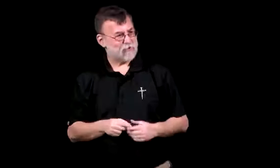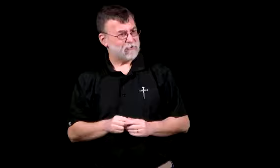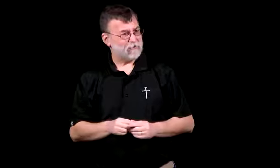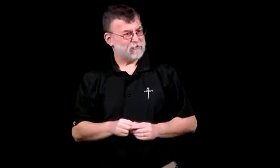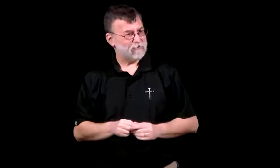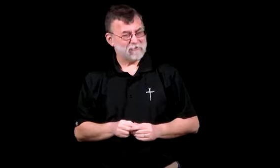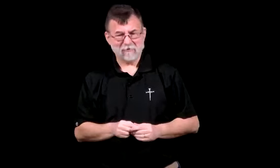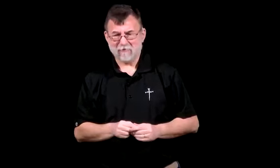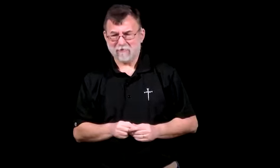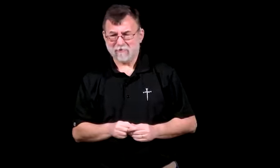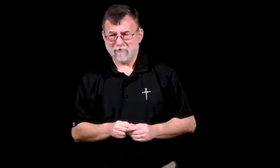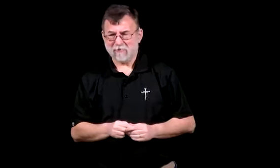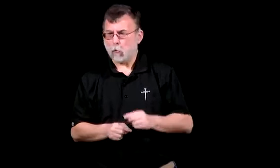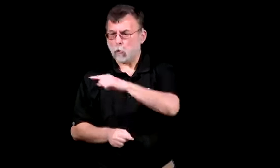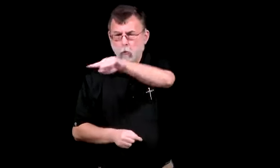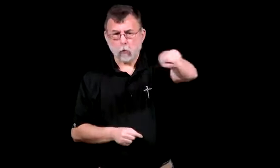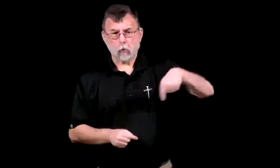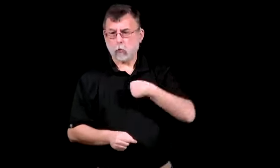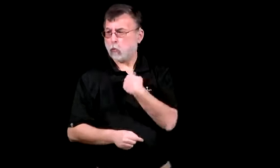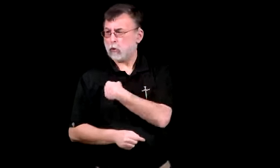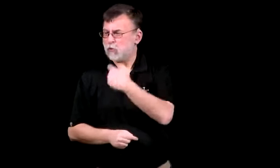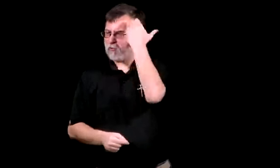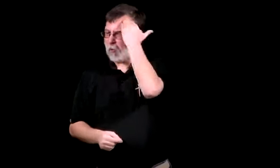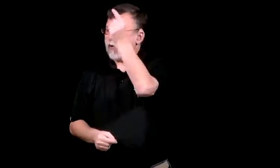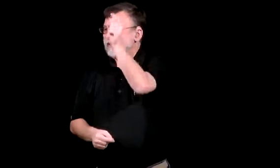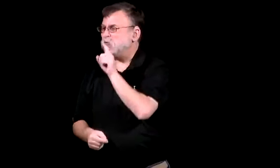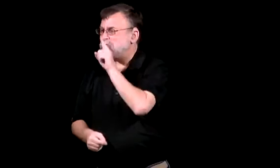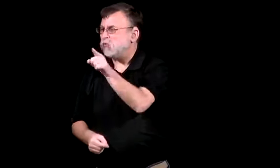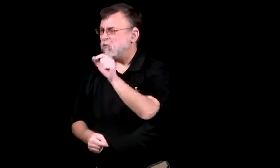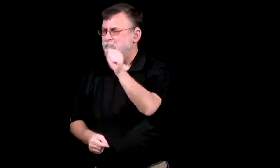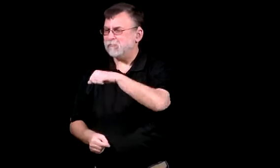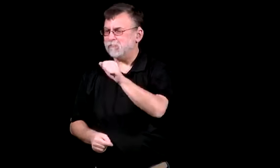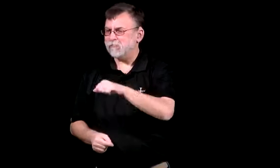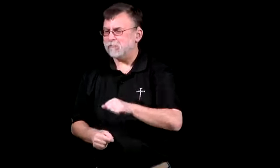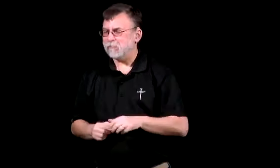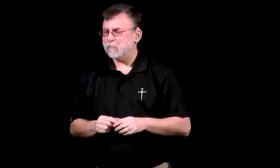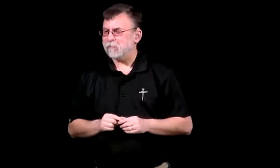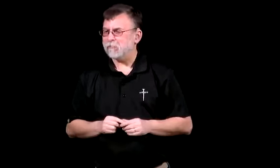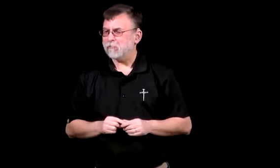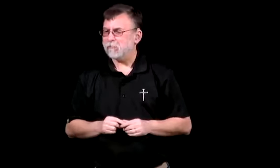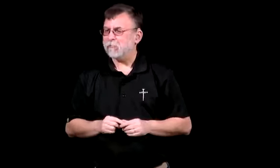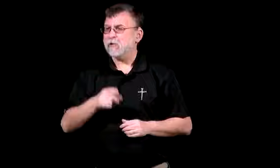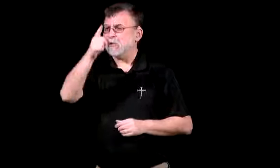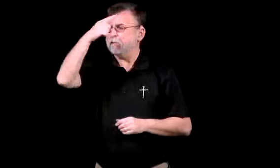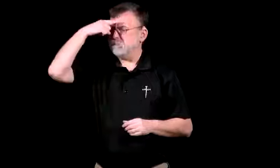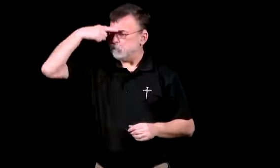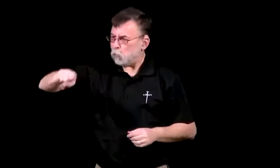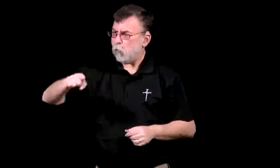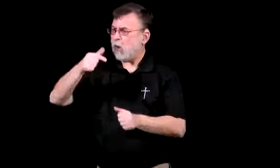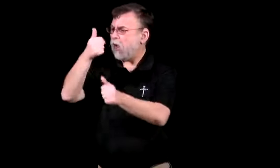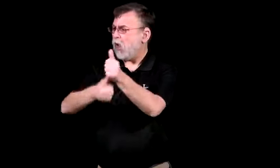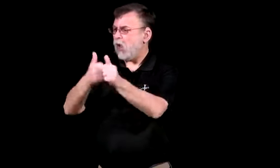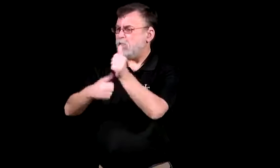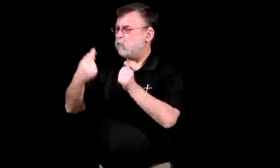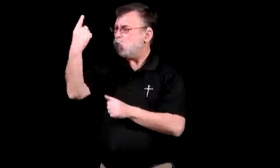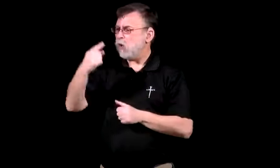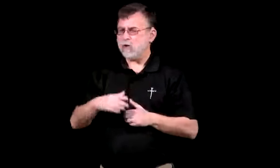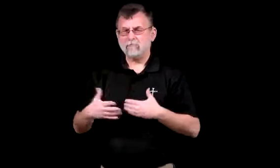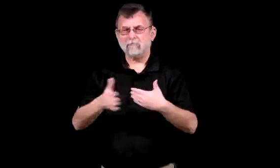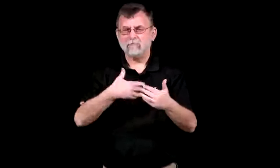People often will ask, like, is that true? And we know it's true. As Christians, that God is for every